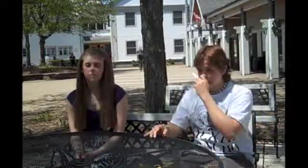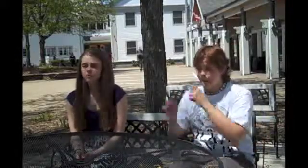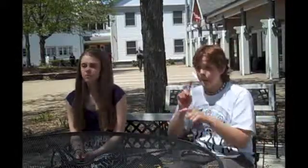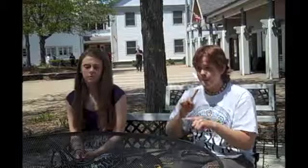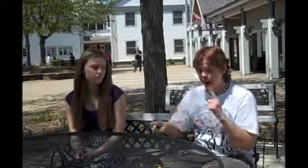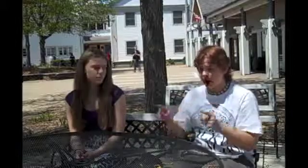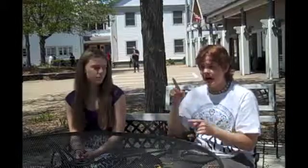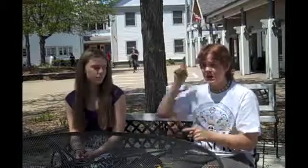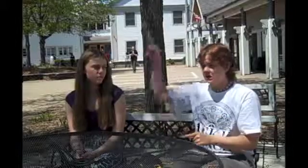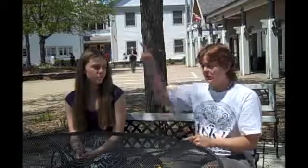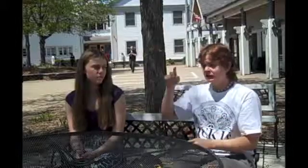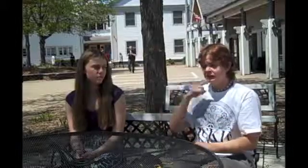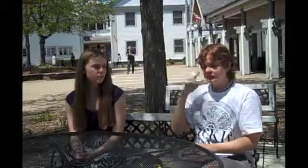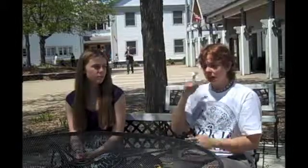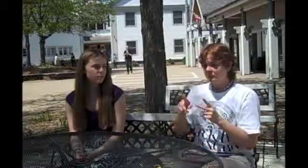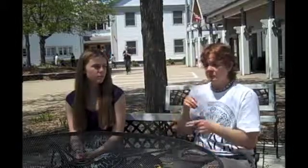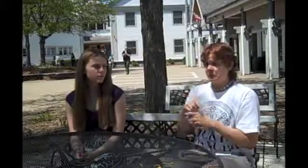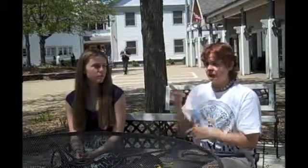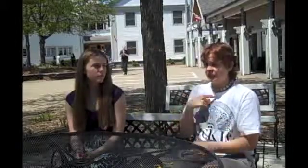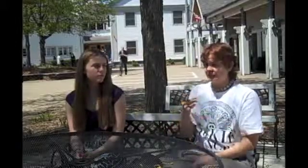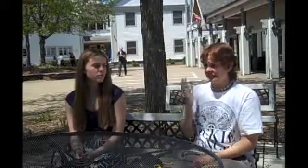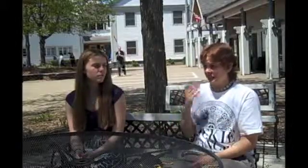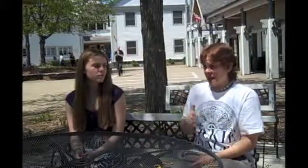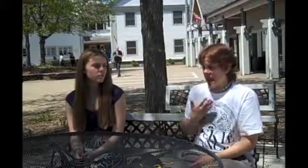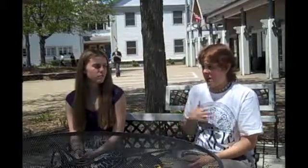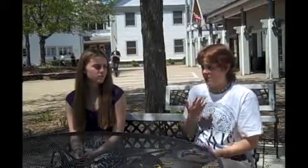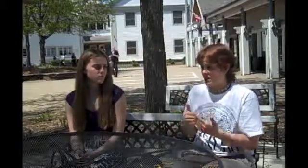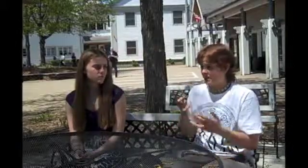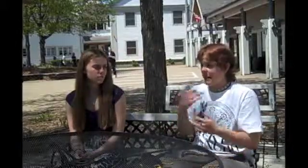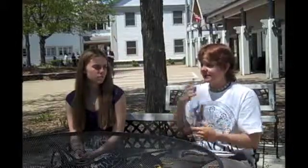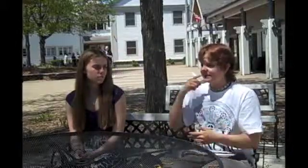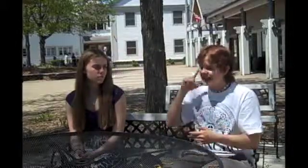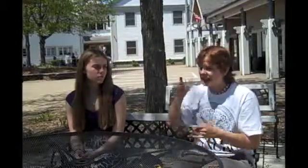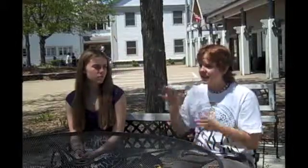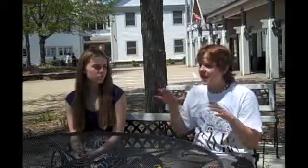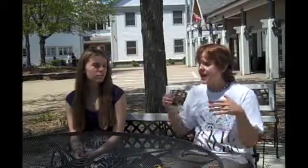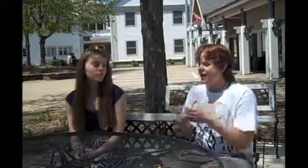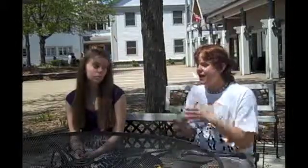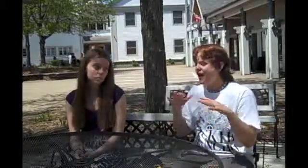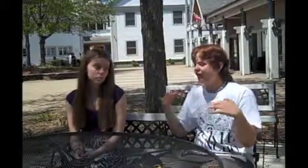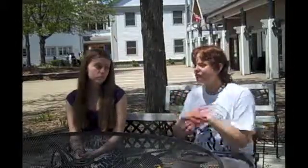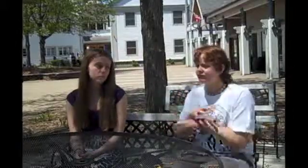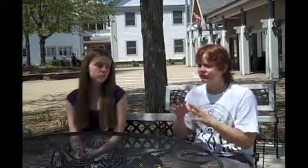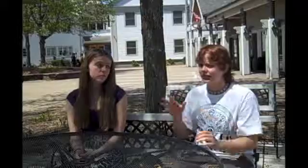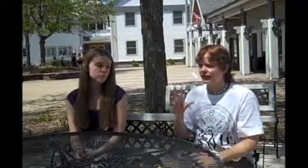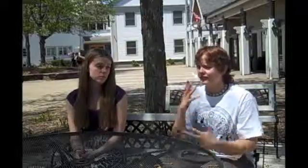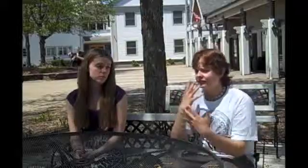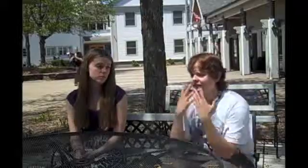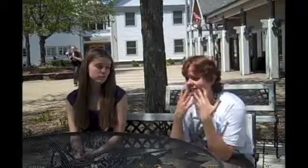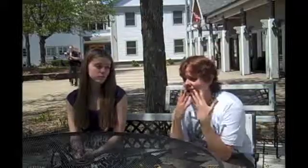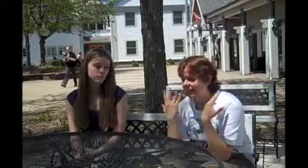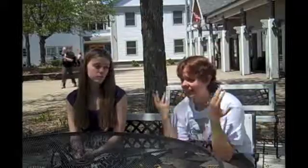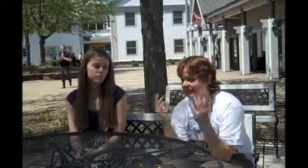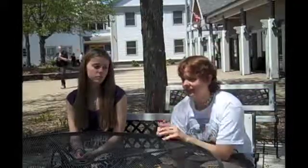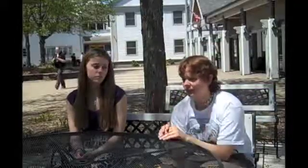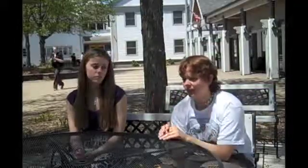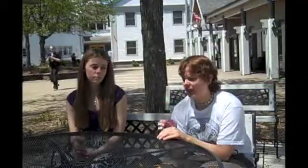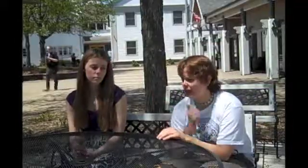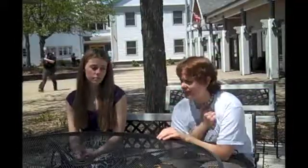then, it's the same there now in China. But that really doesn't seem to negatively influence the heart and the friendliness